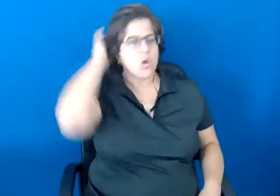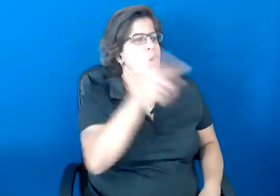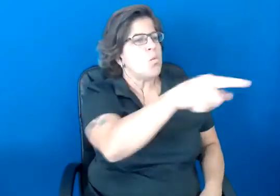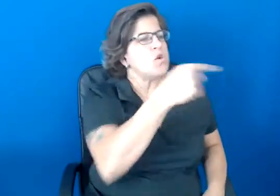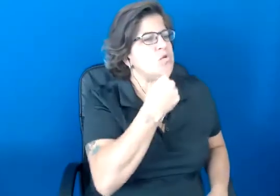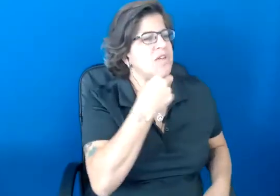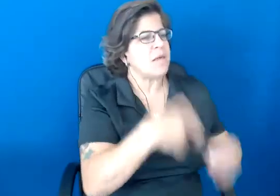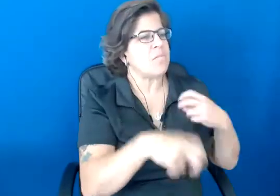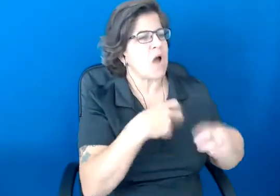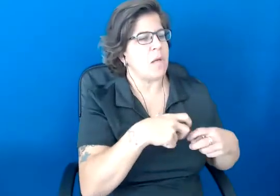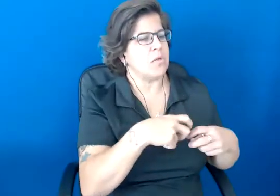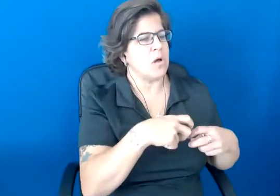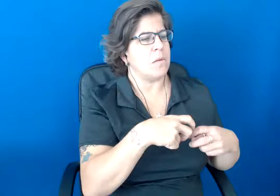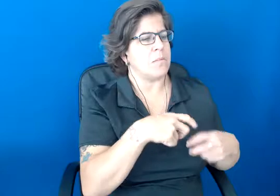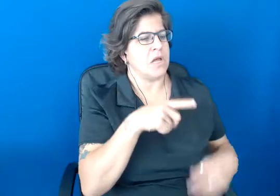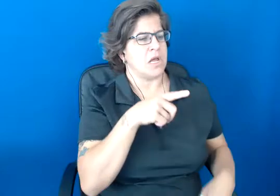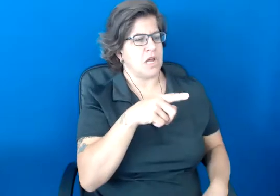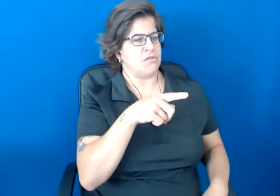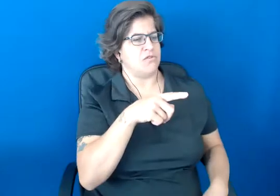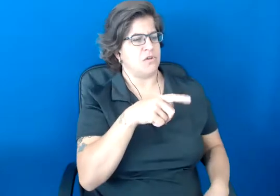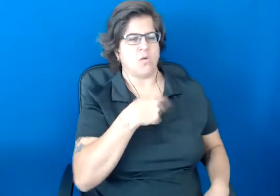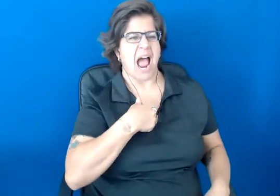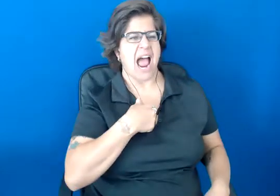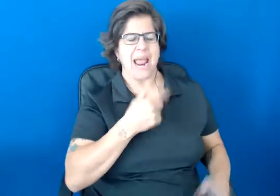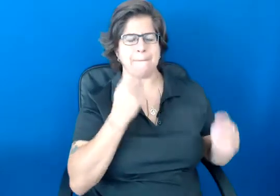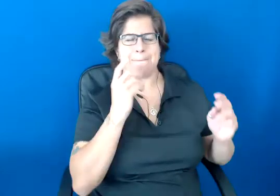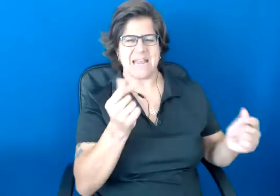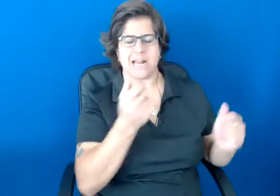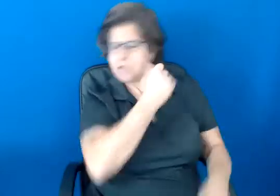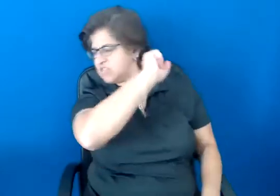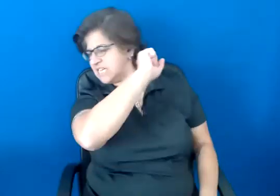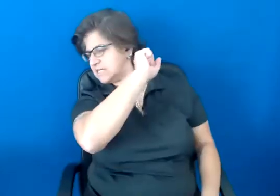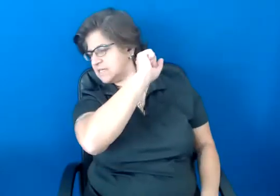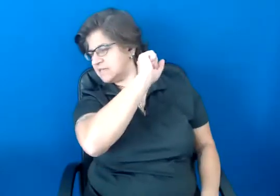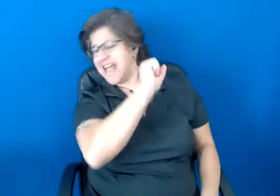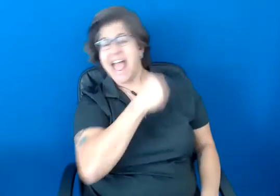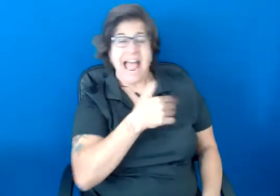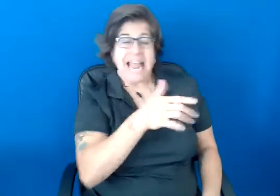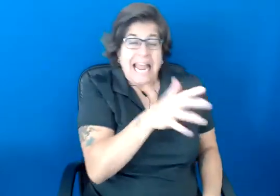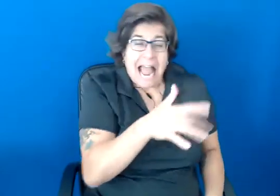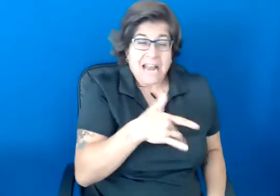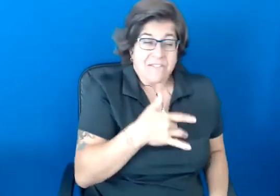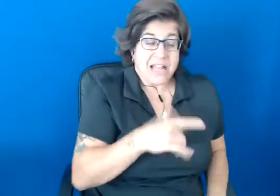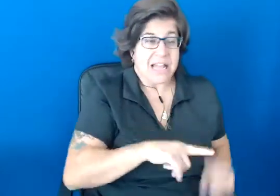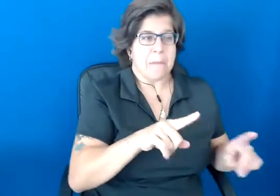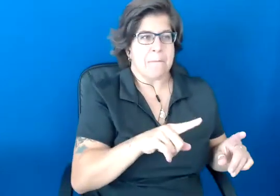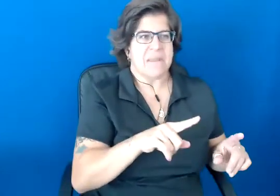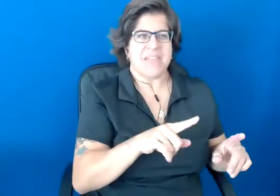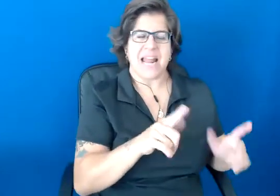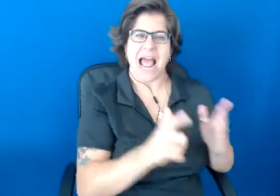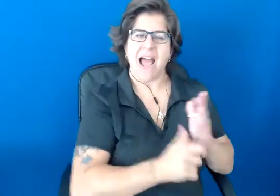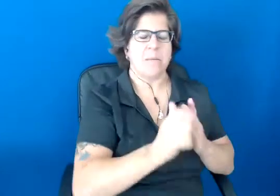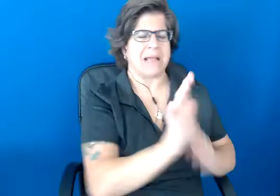the problem is you, I go immediately into resistance. Like, I can kind of feel it, but then I go into